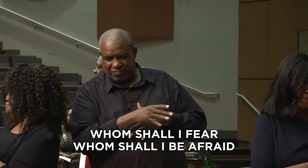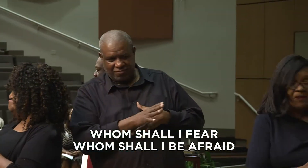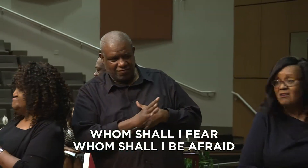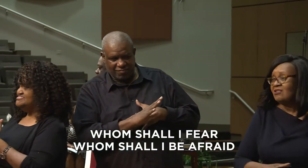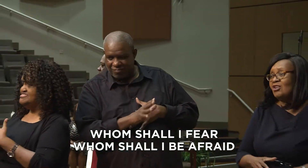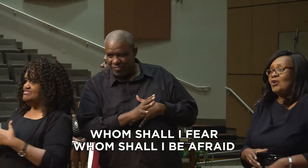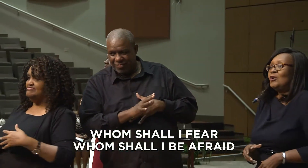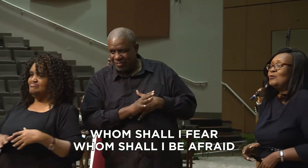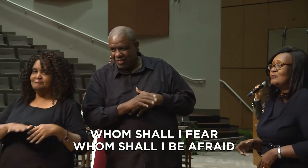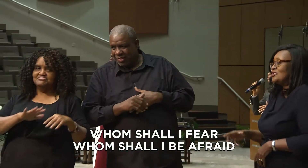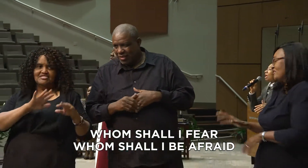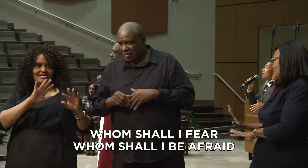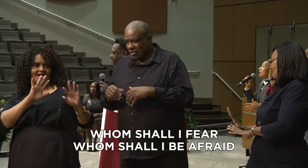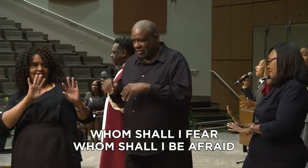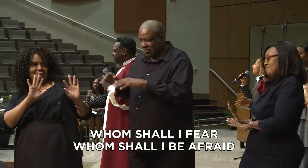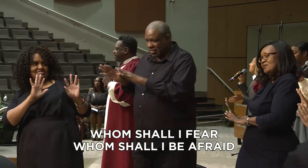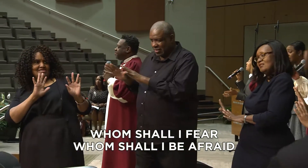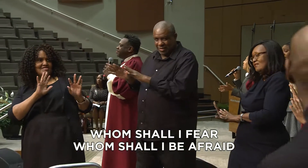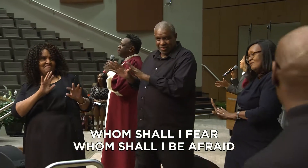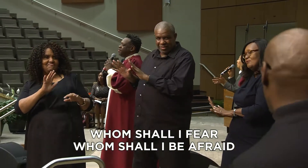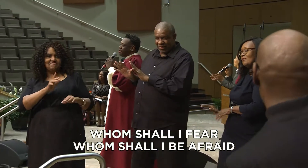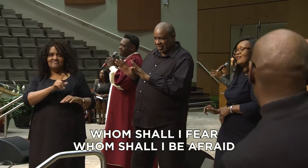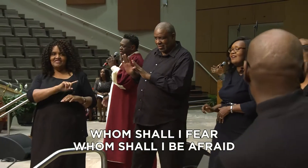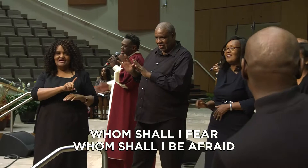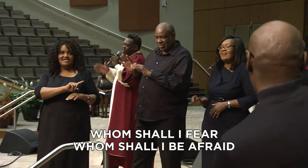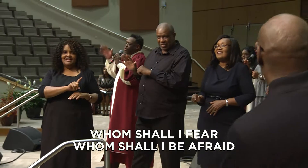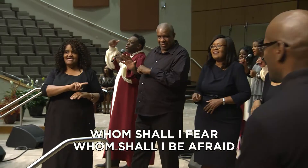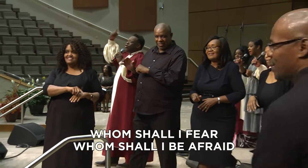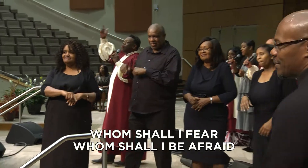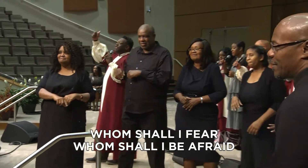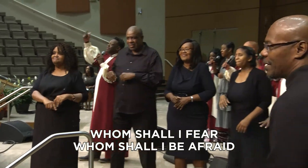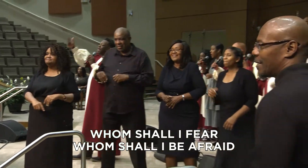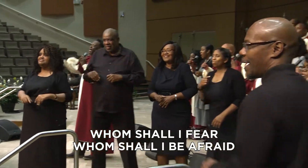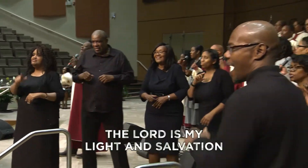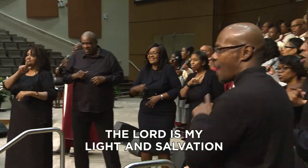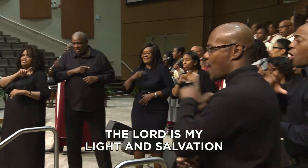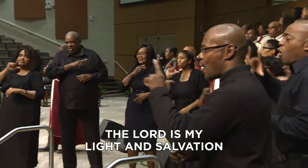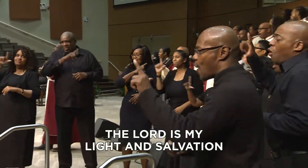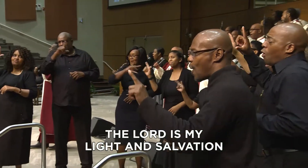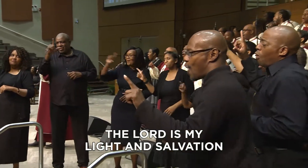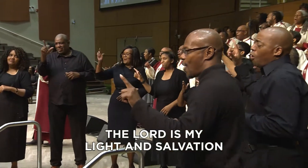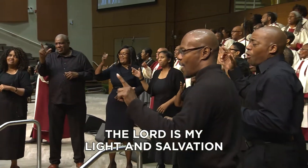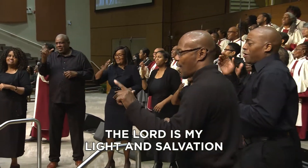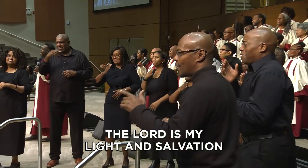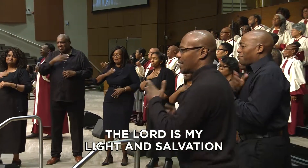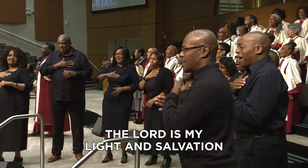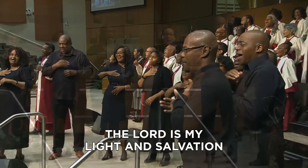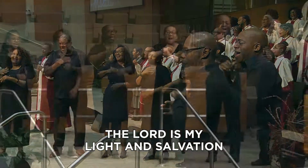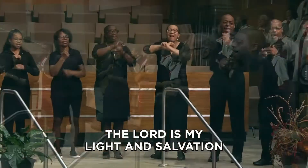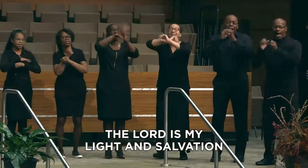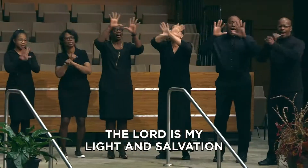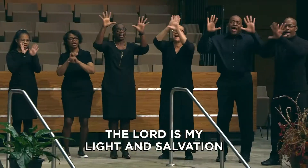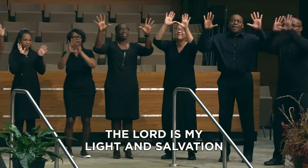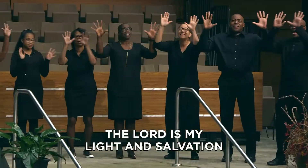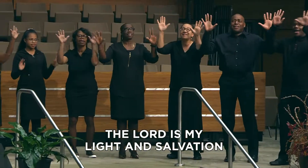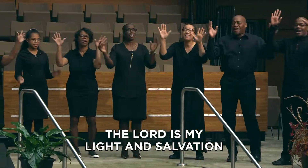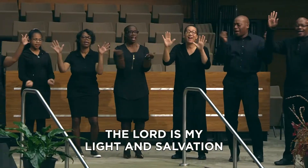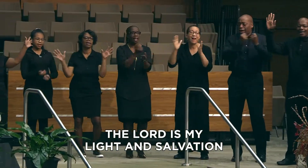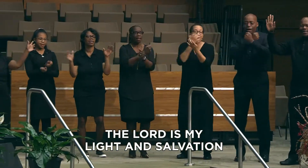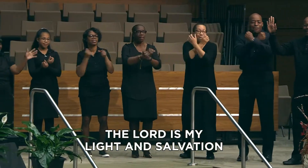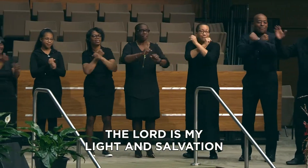fear? Whom shall I be afraid? The Lord is my light. The Lord is my